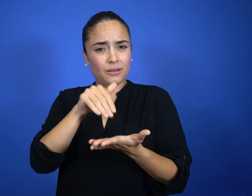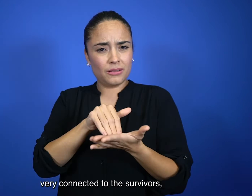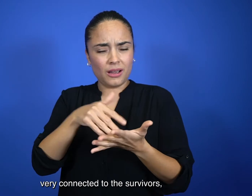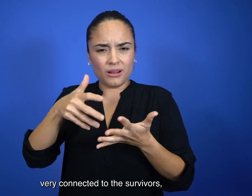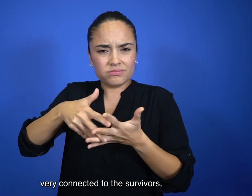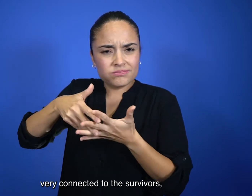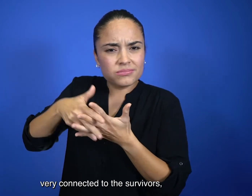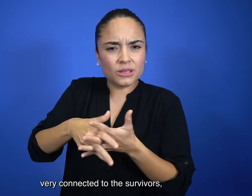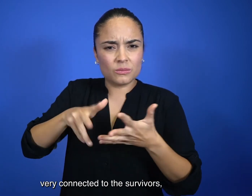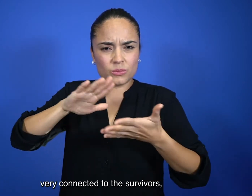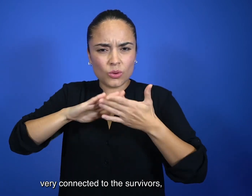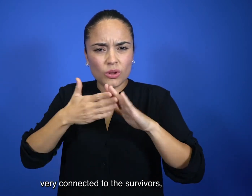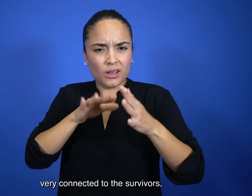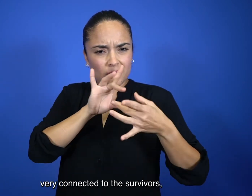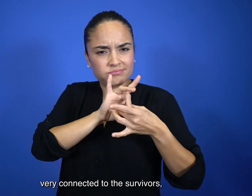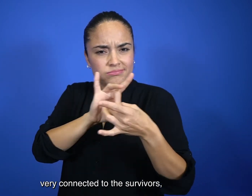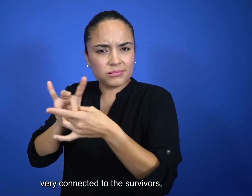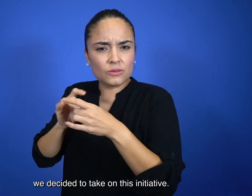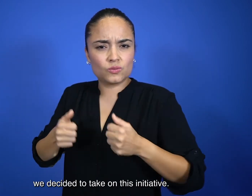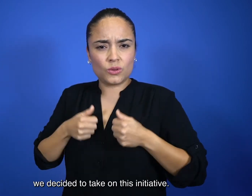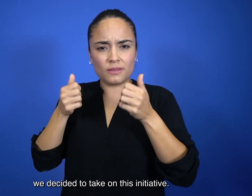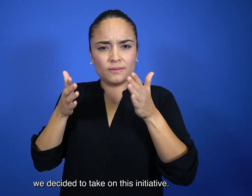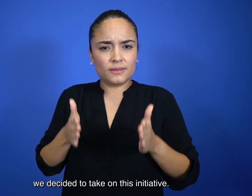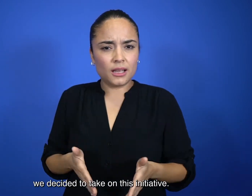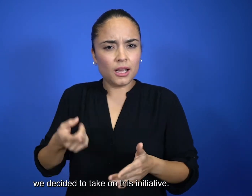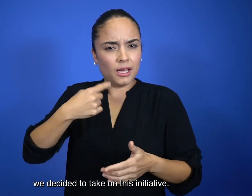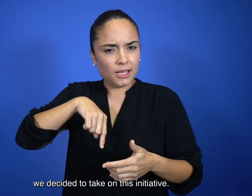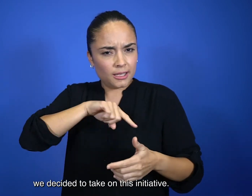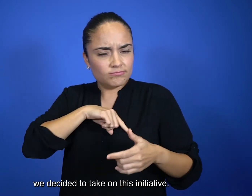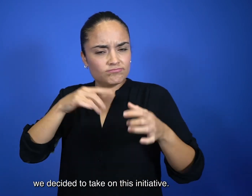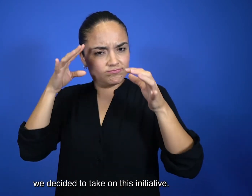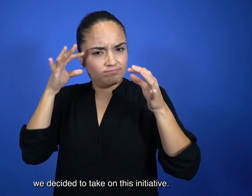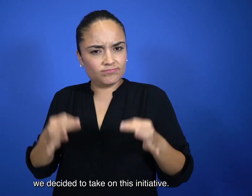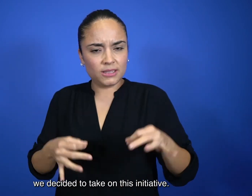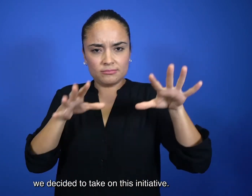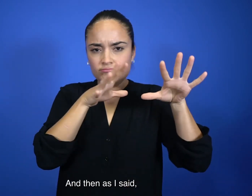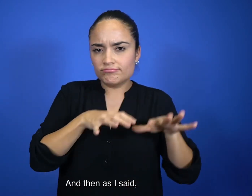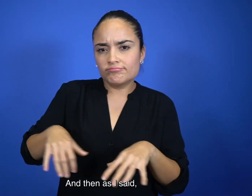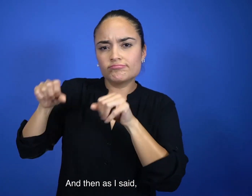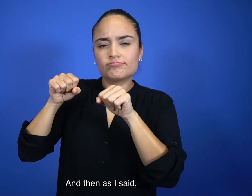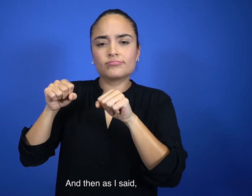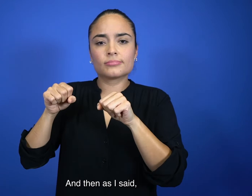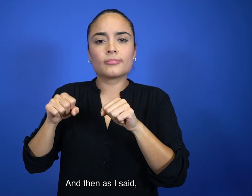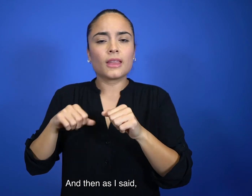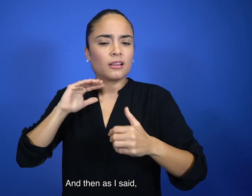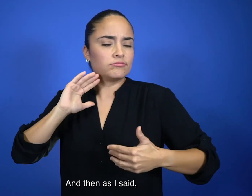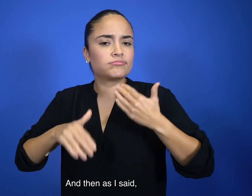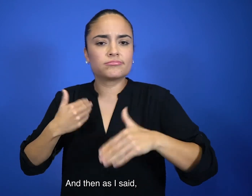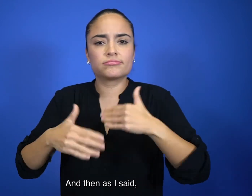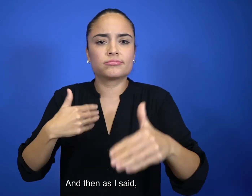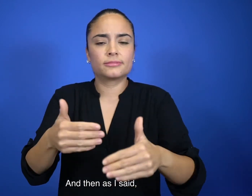very connected to the survivors, we decided to take on this initiative, and then as I